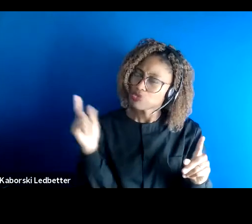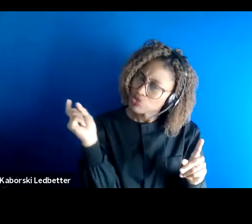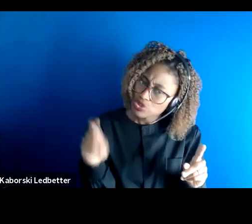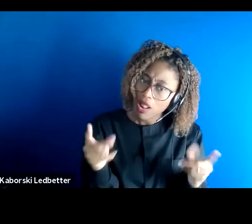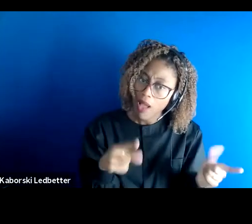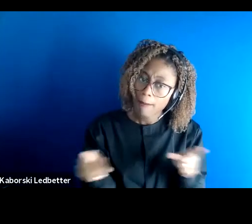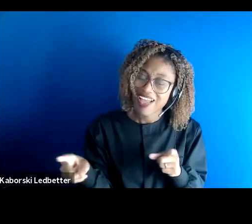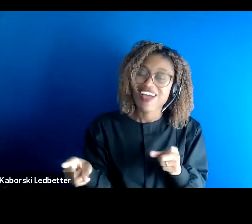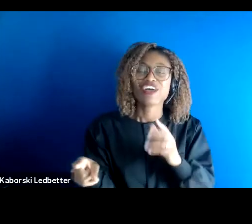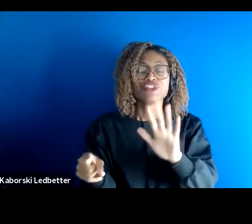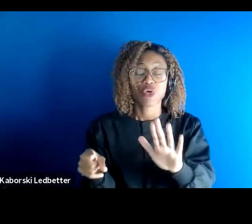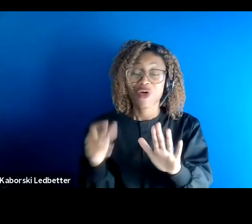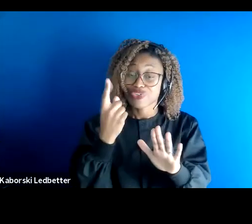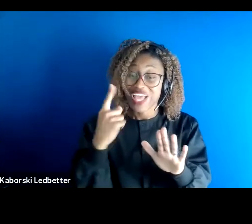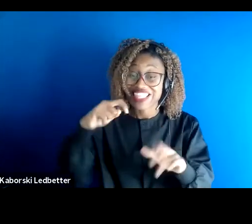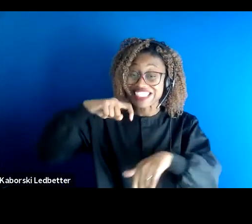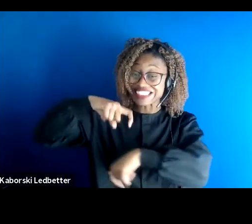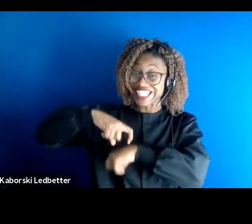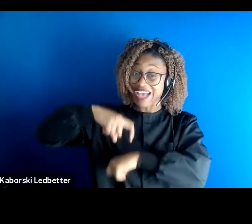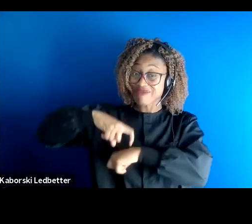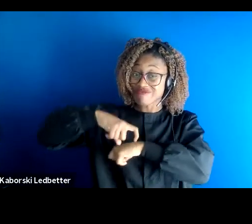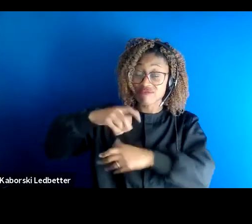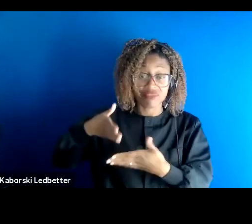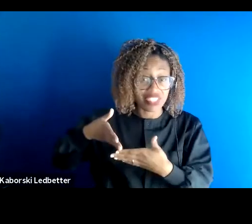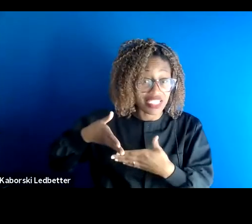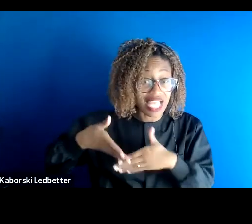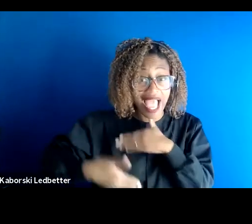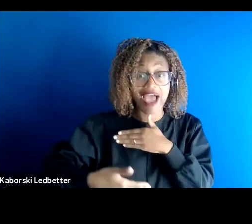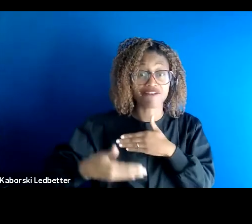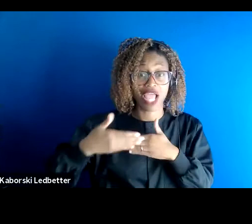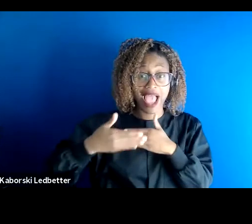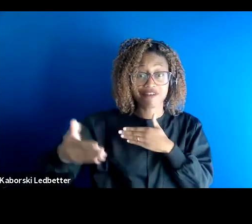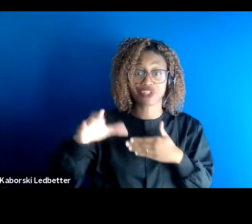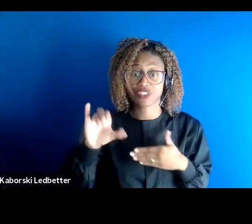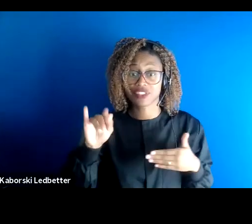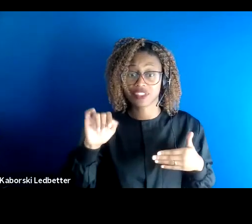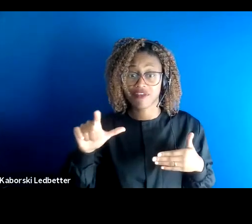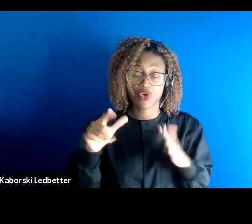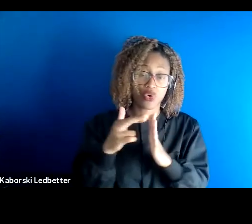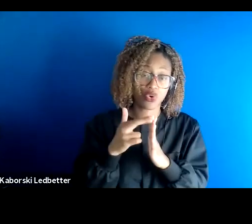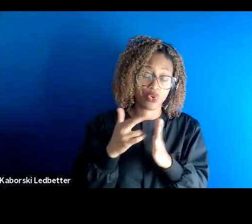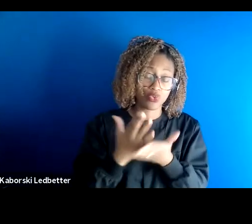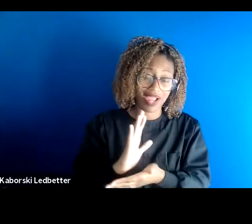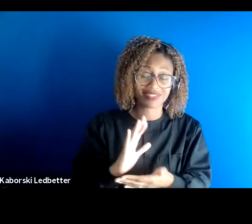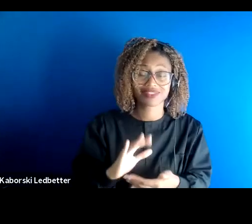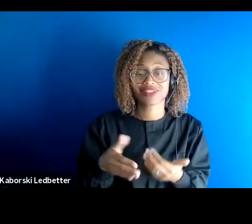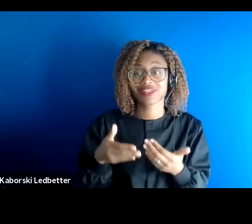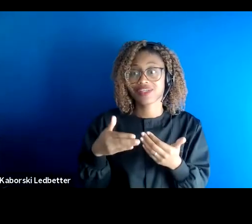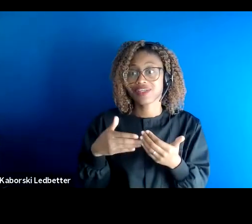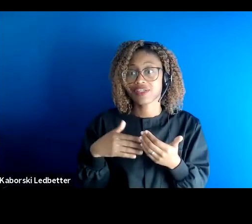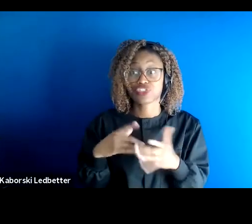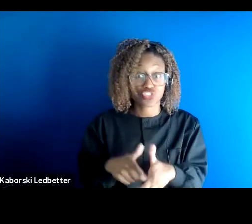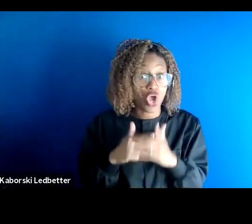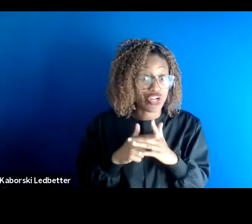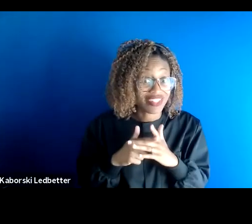Power movement, moving into a conversation about affirmative action in